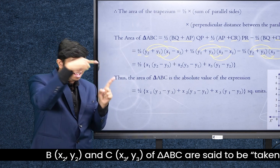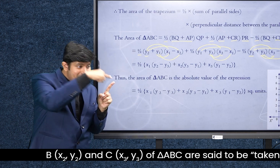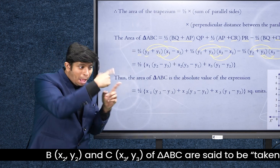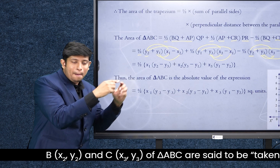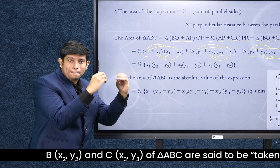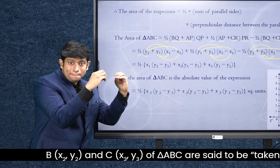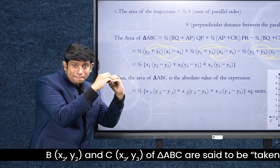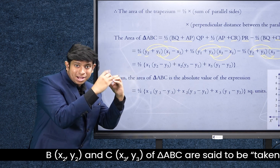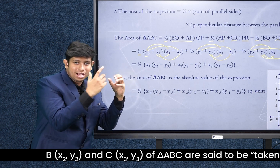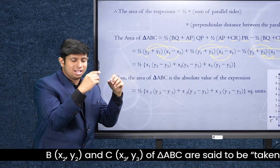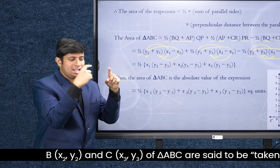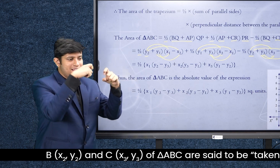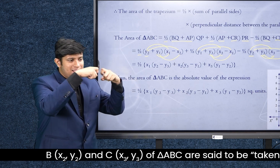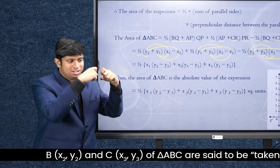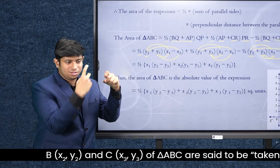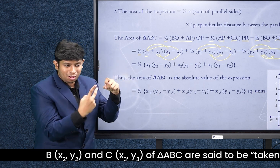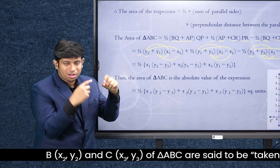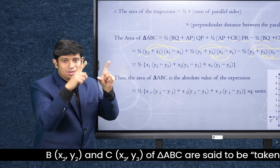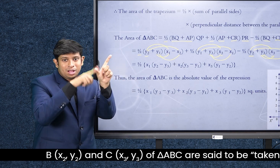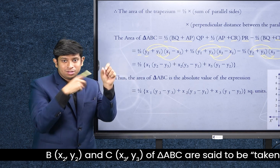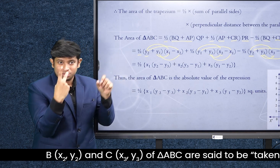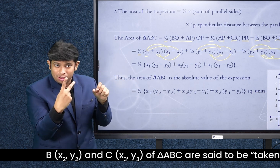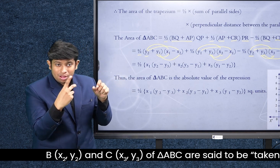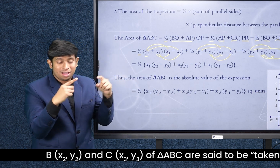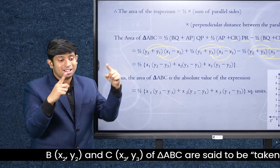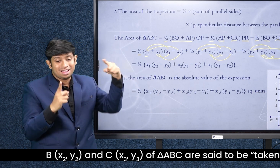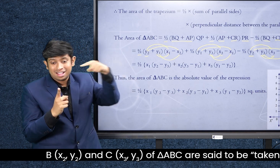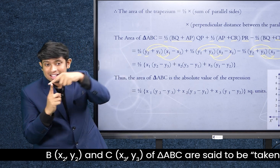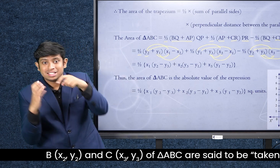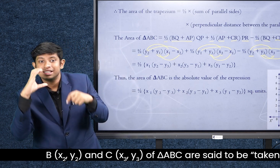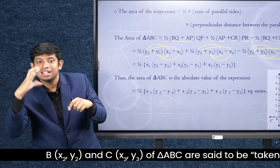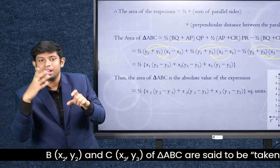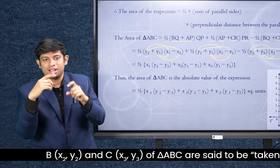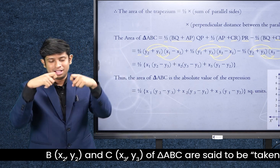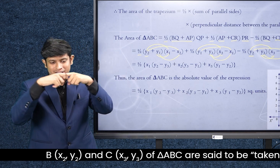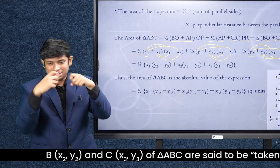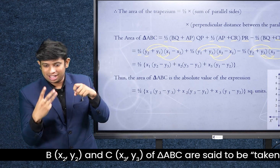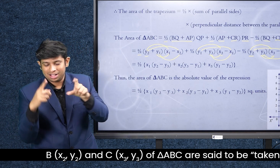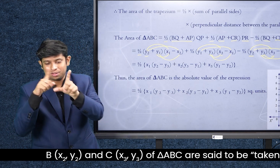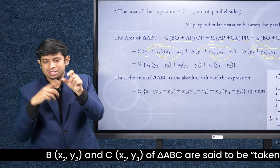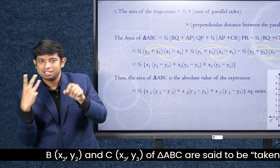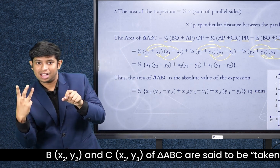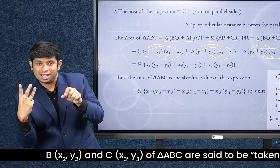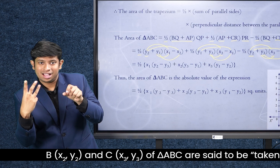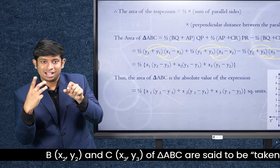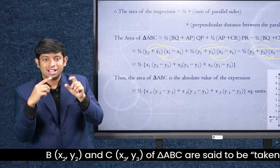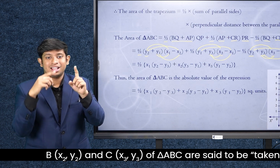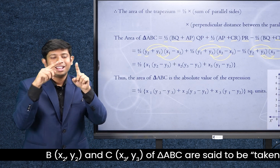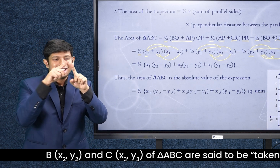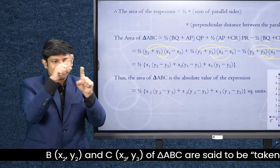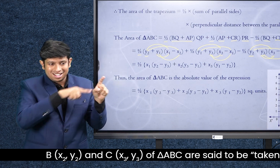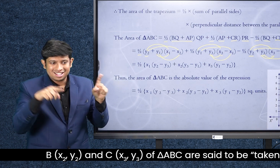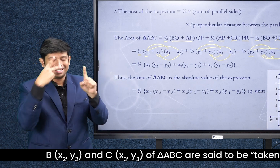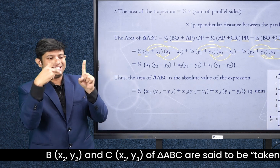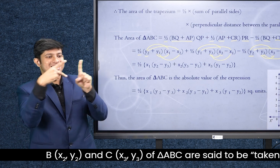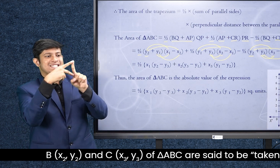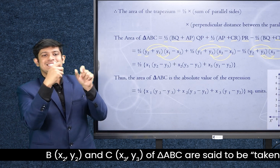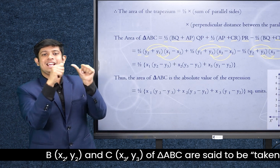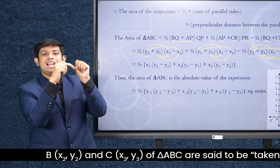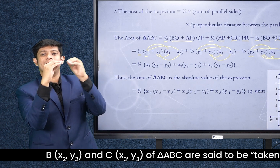B x2 comma y2 and C x3 comma y3 of triangle ABC are said